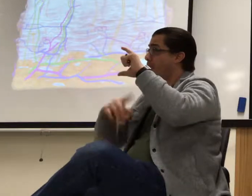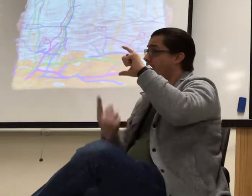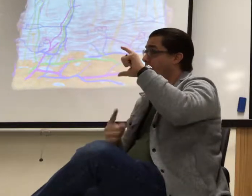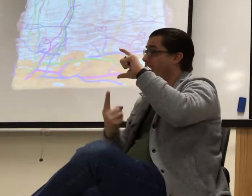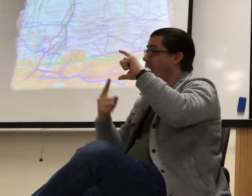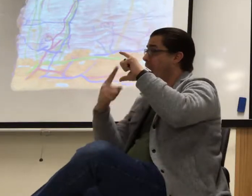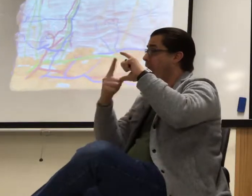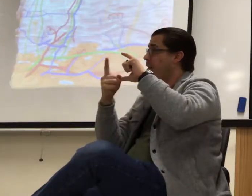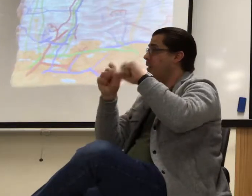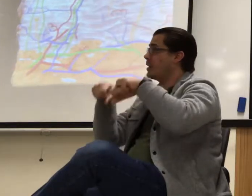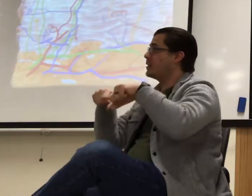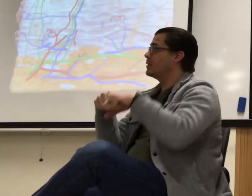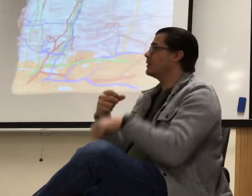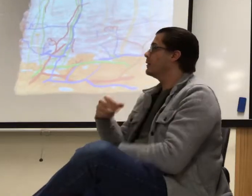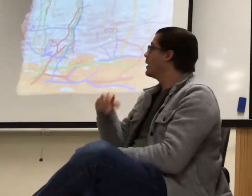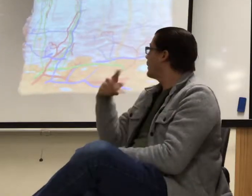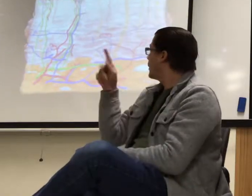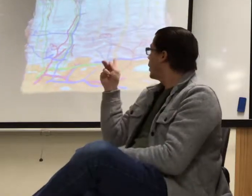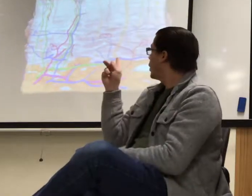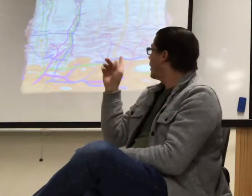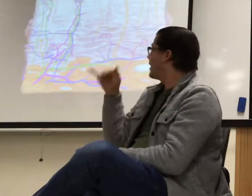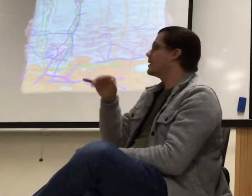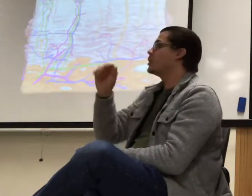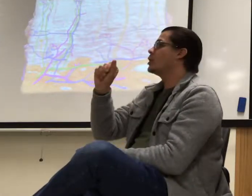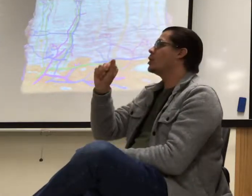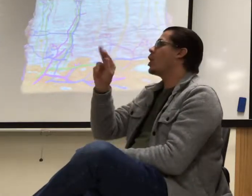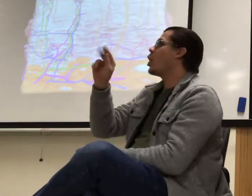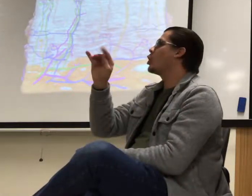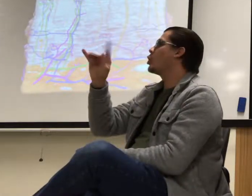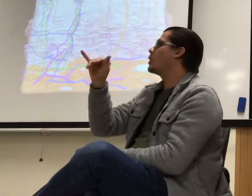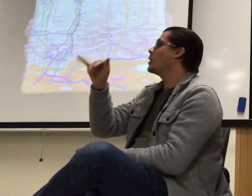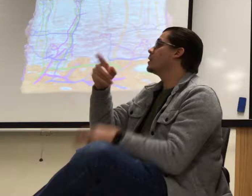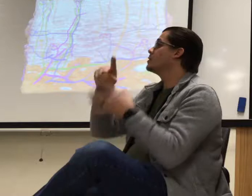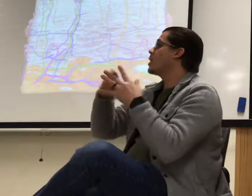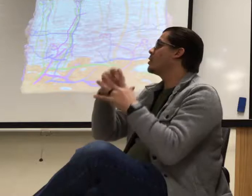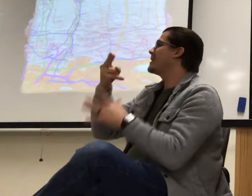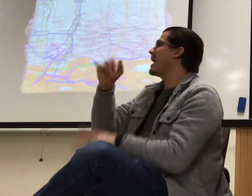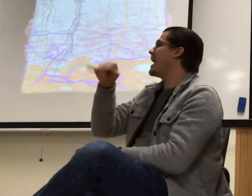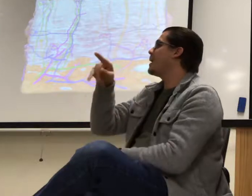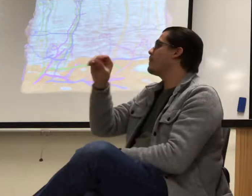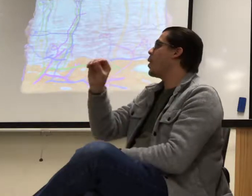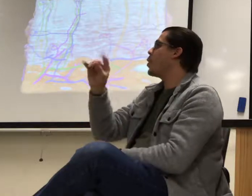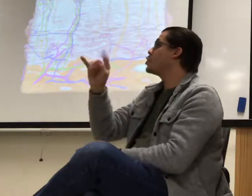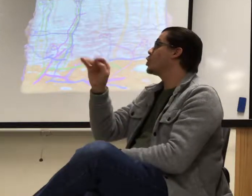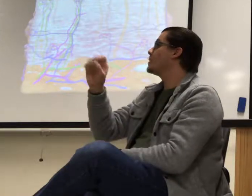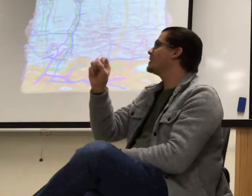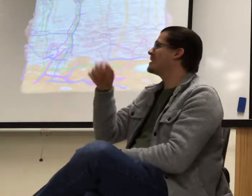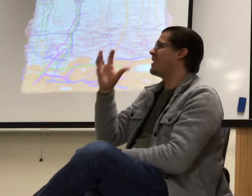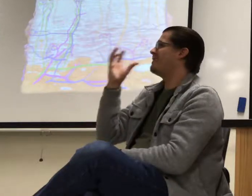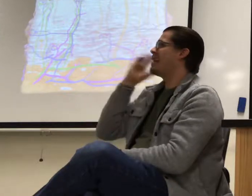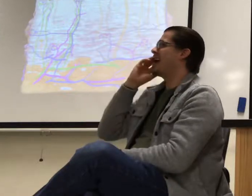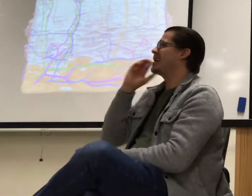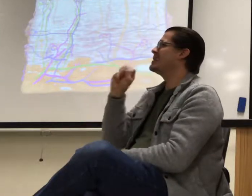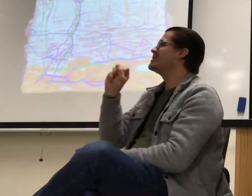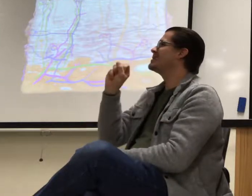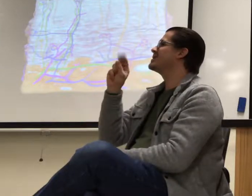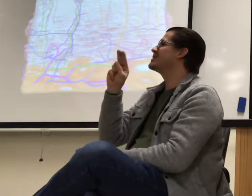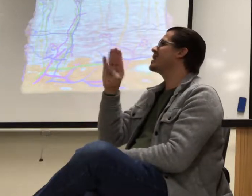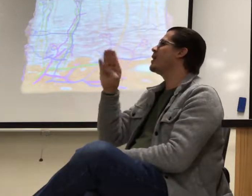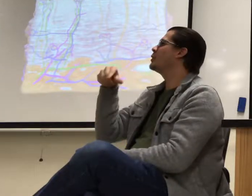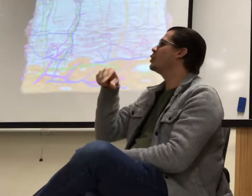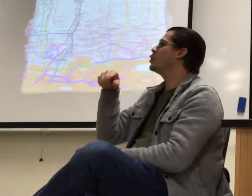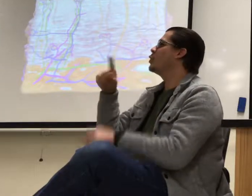So I highlighted in purple an artery that starts in the hypodermis, which is the fatty sub-Q layer, and it sends like a